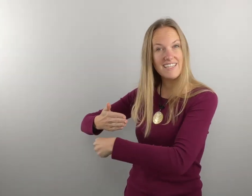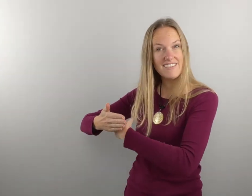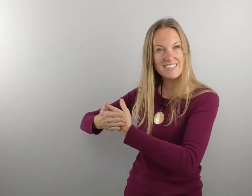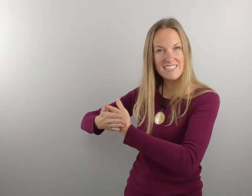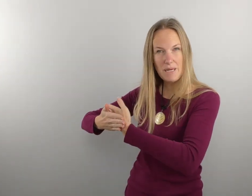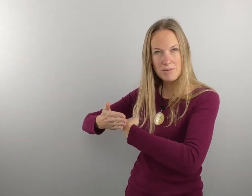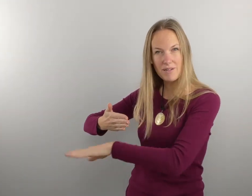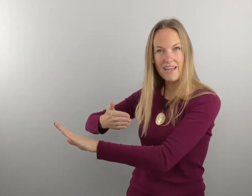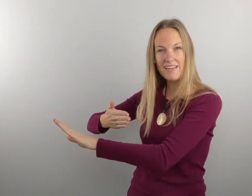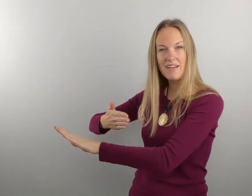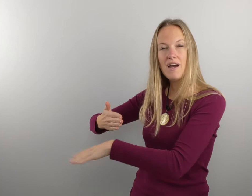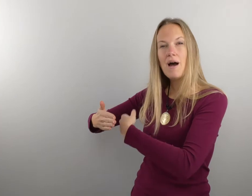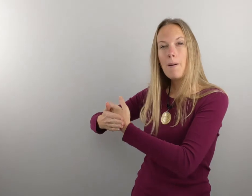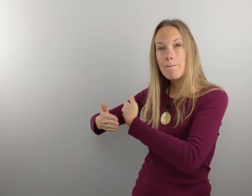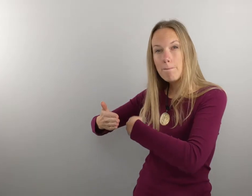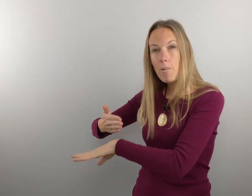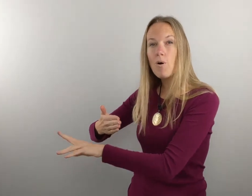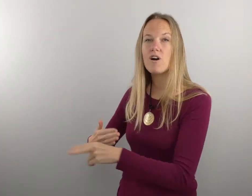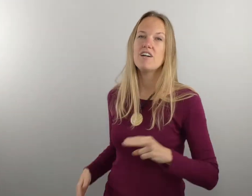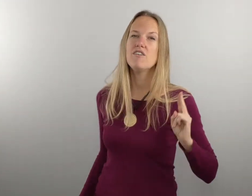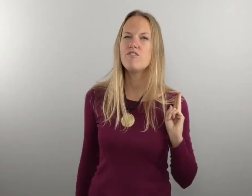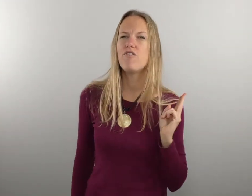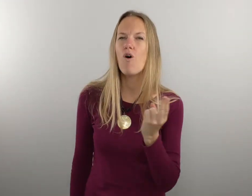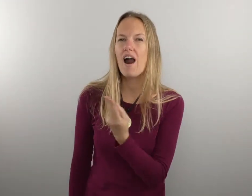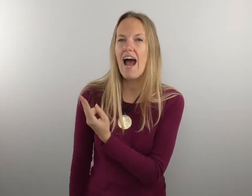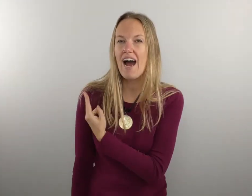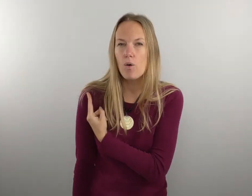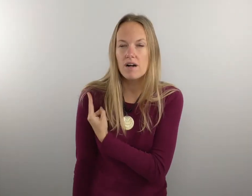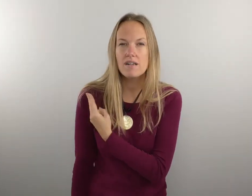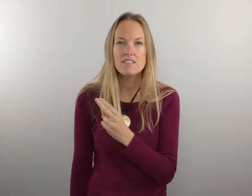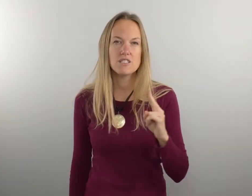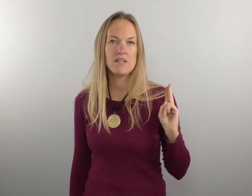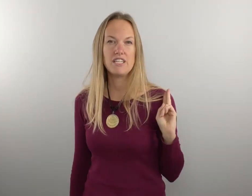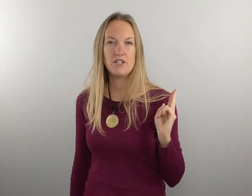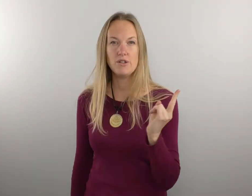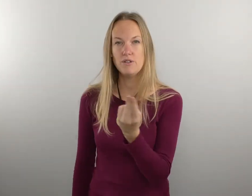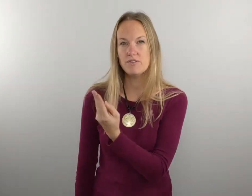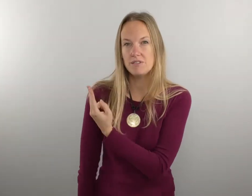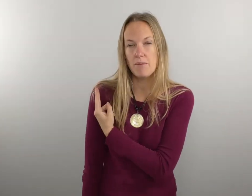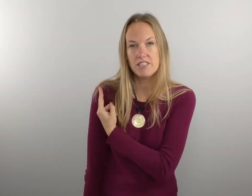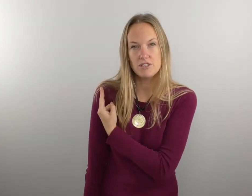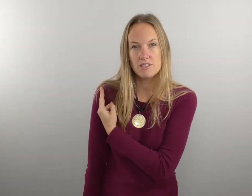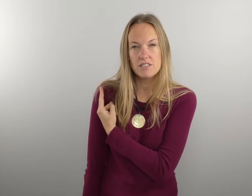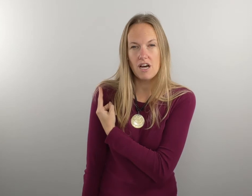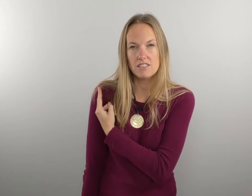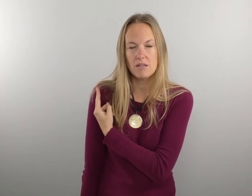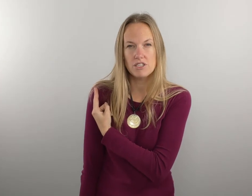Either is acceptable, okay? Born for our, so a U from dominant shoulder to non-dominant